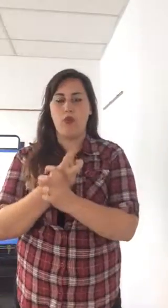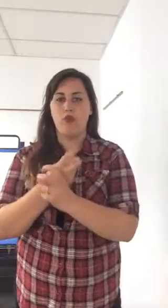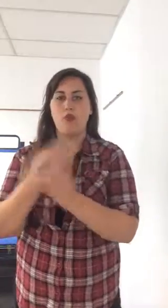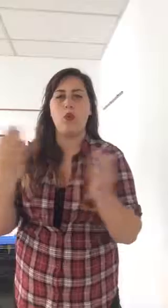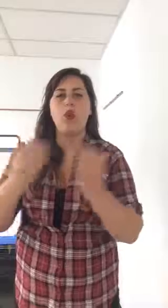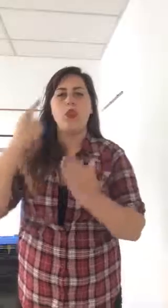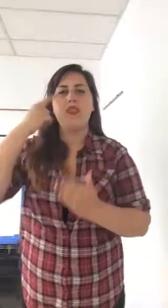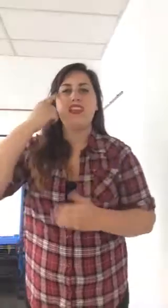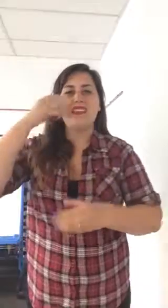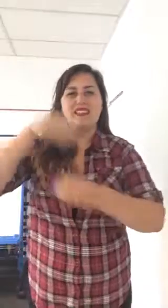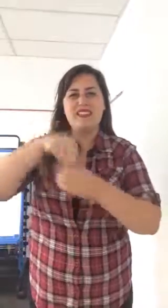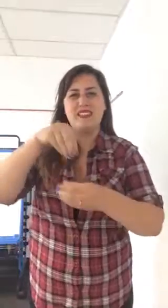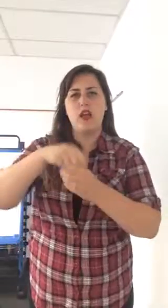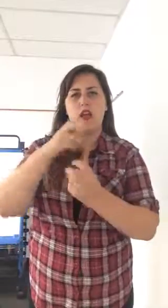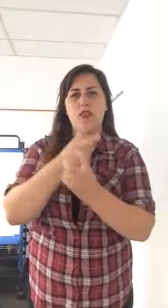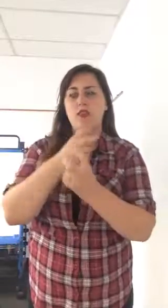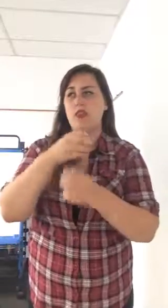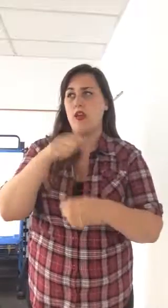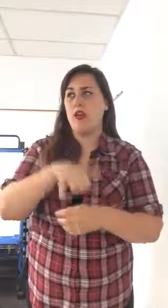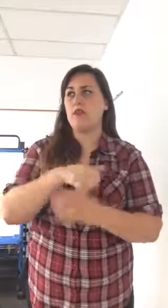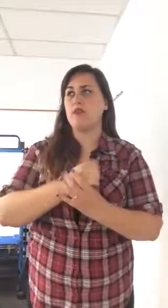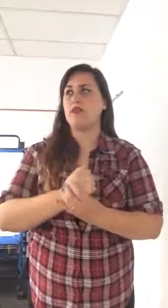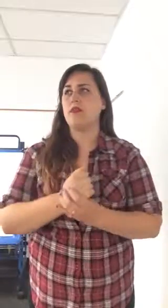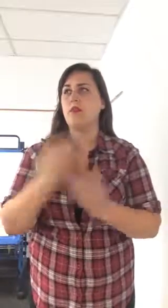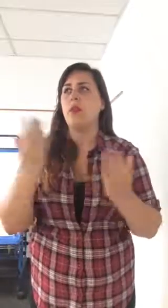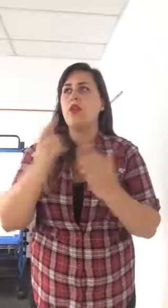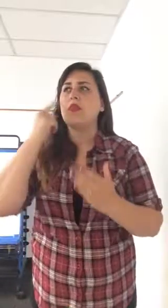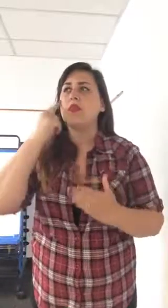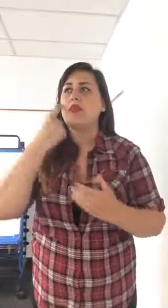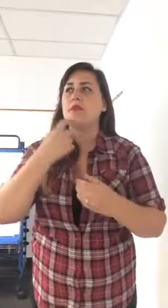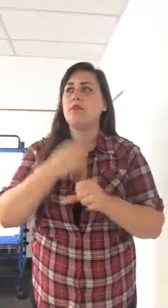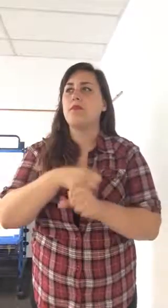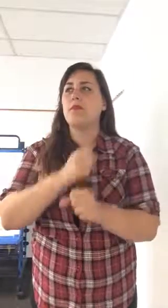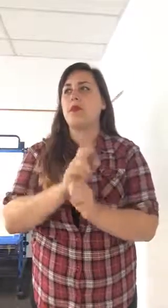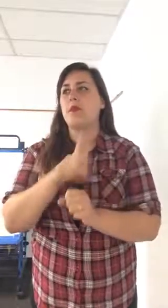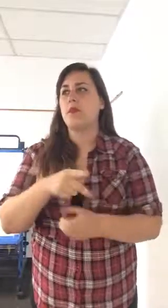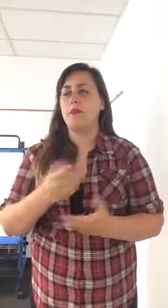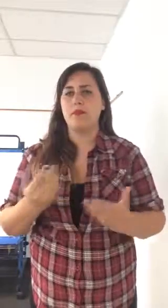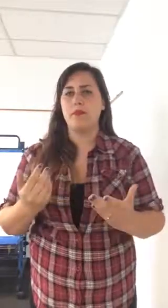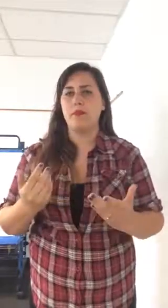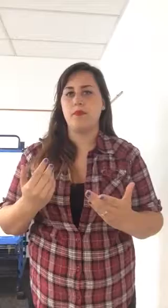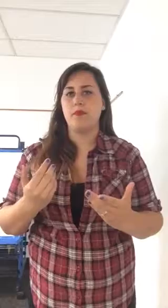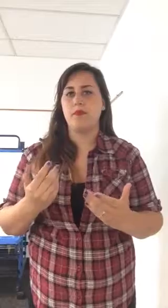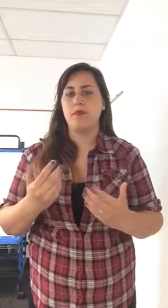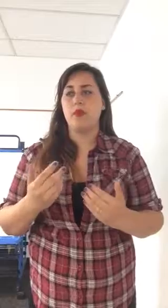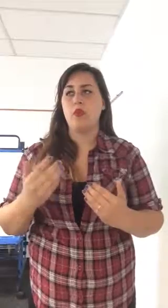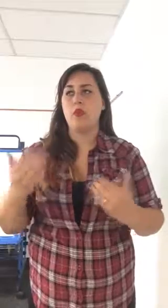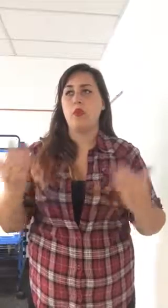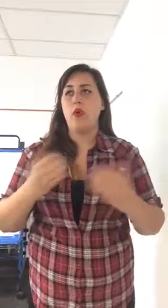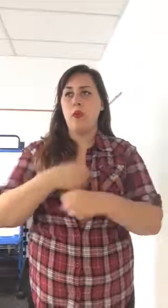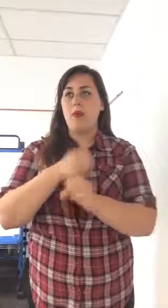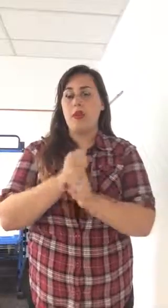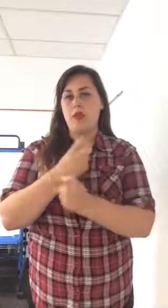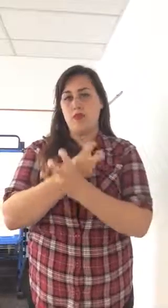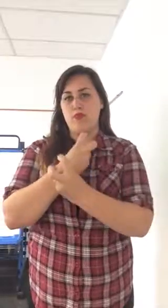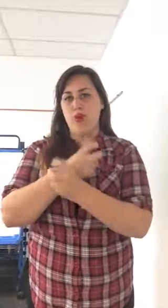told me again today what you think bone is made out of, or some things that are found in bone. What's going to make this bone hard? What is it that's found